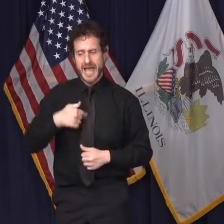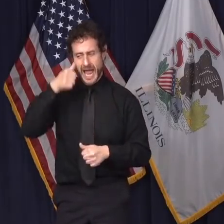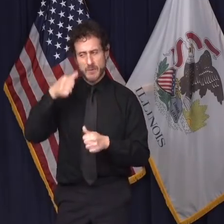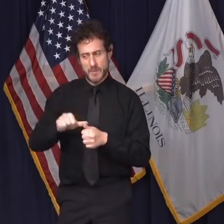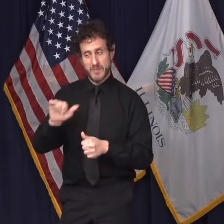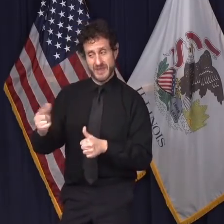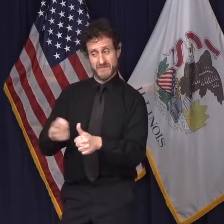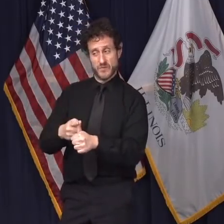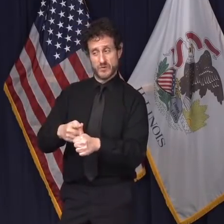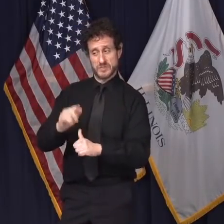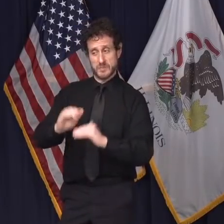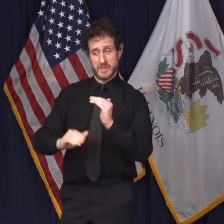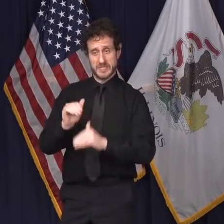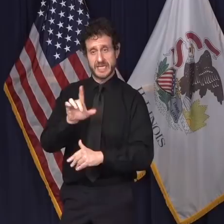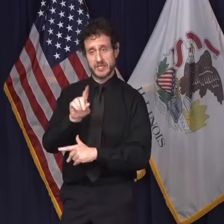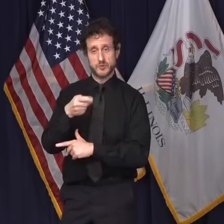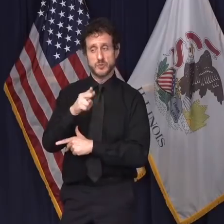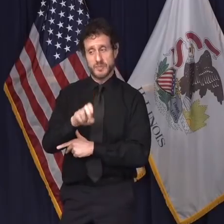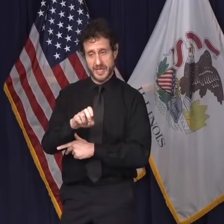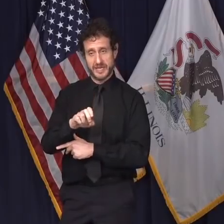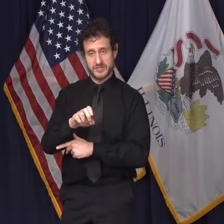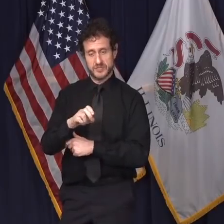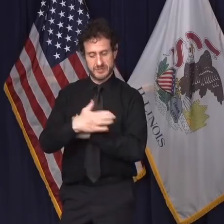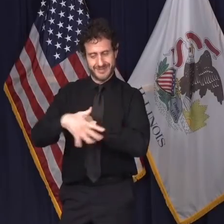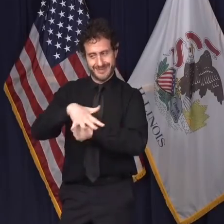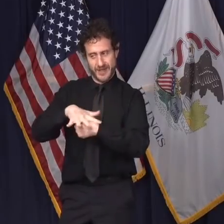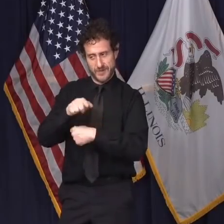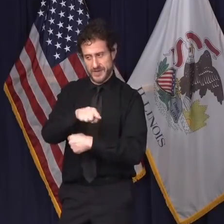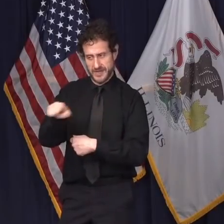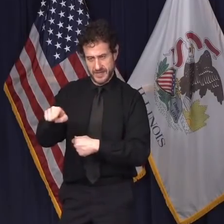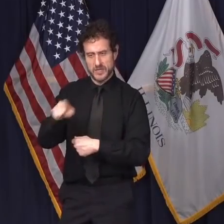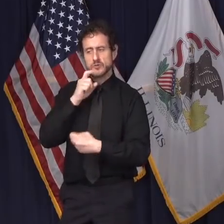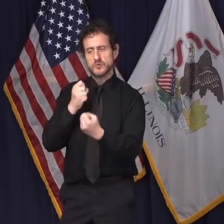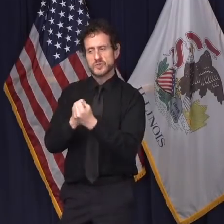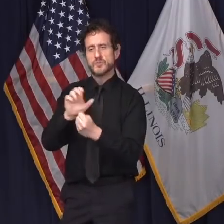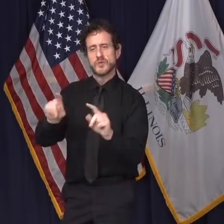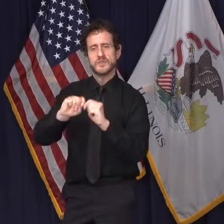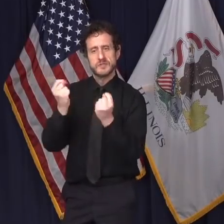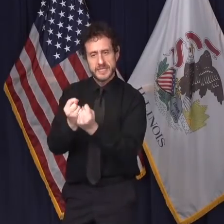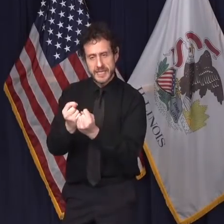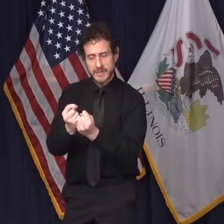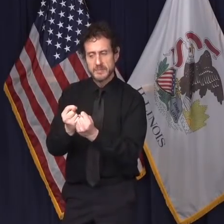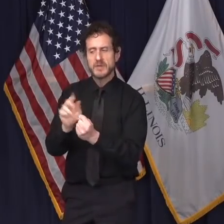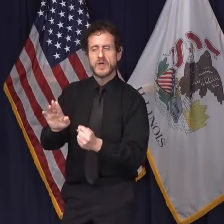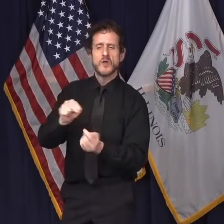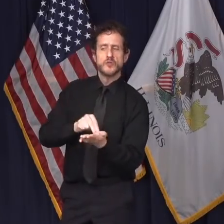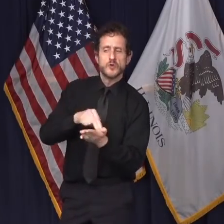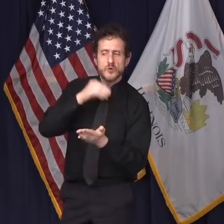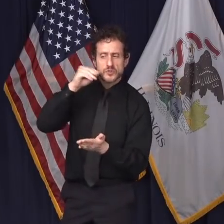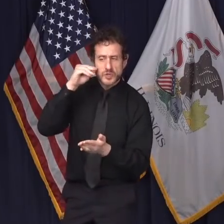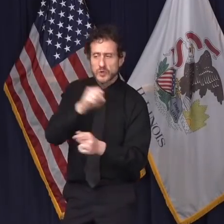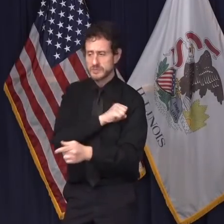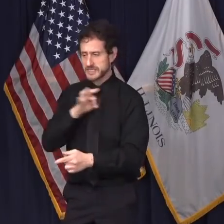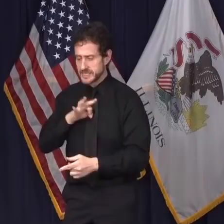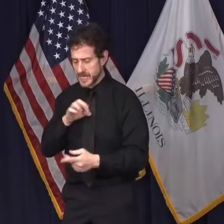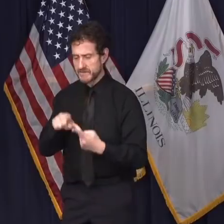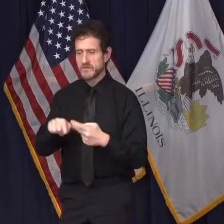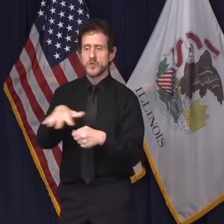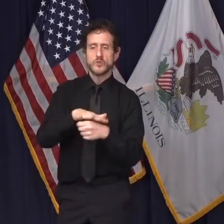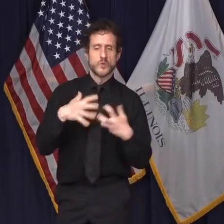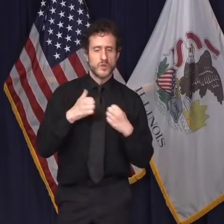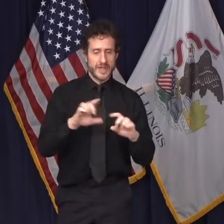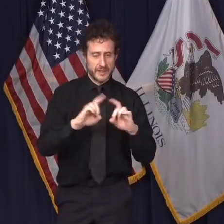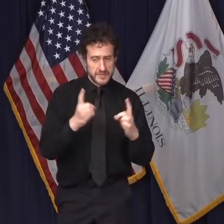first facility in DuPage County to support the team that consisted of the nursing home staff, as well as local health department